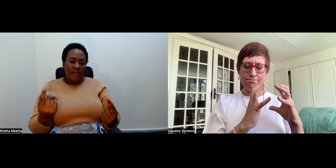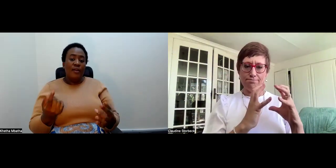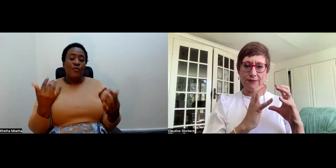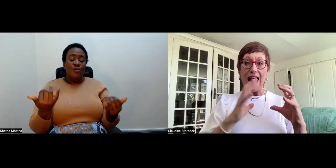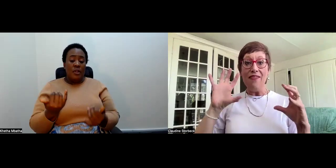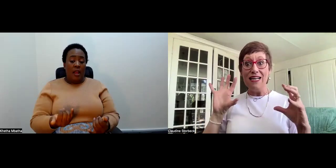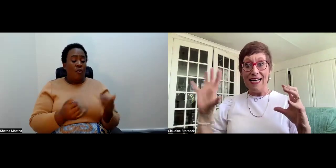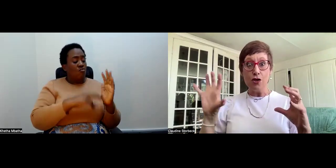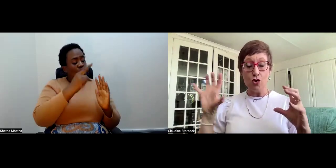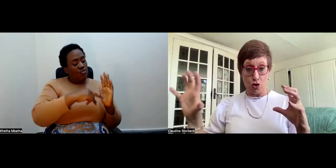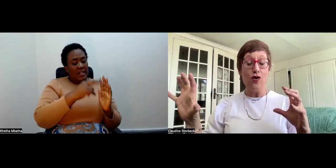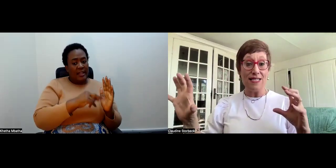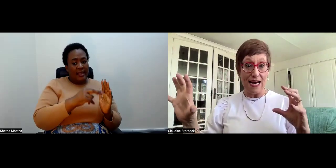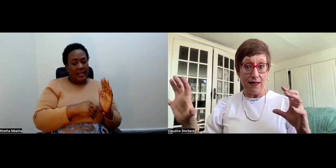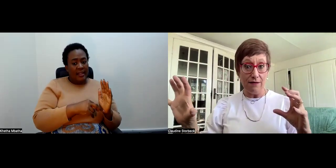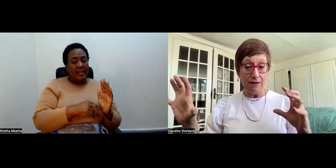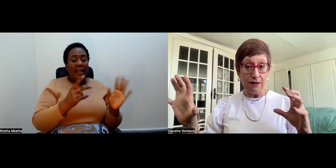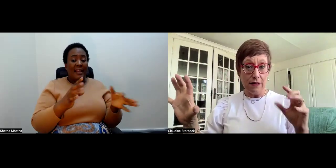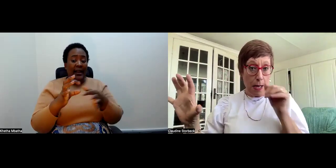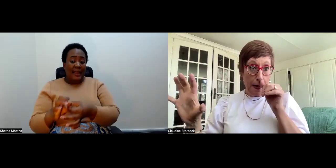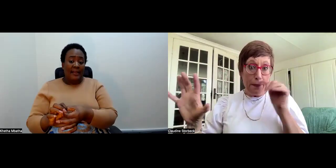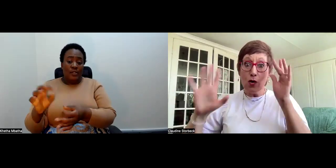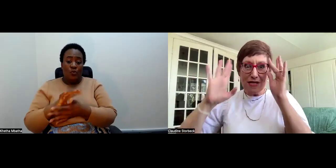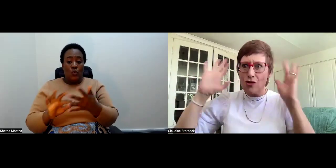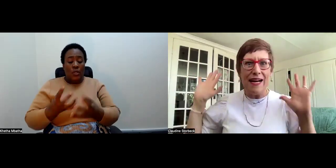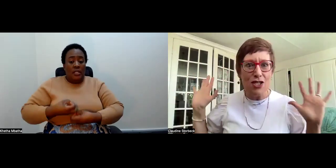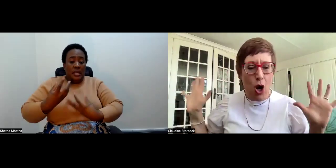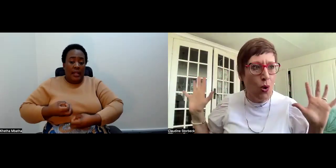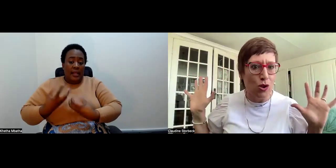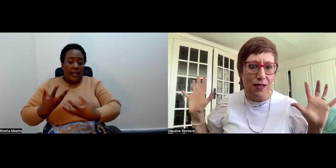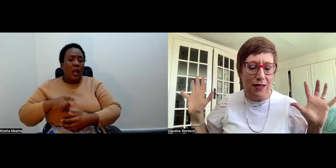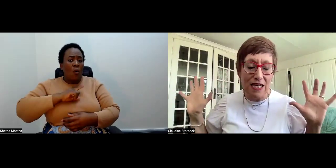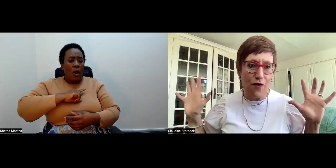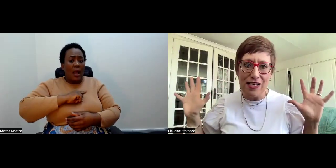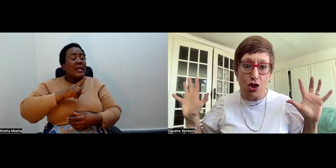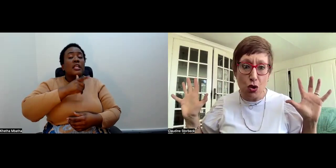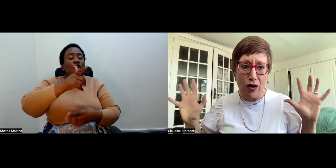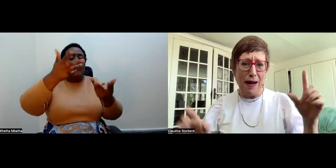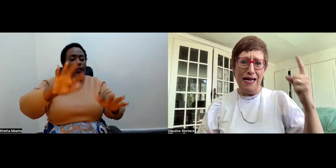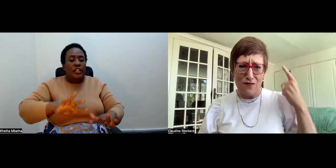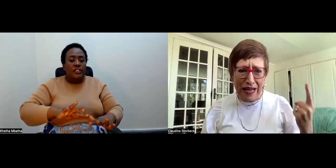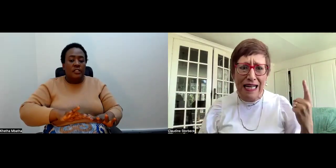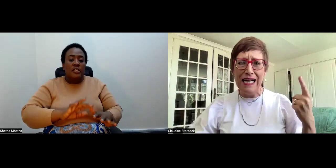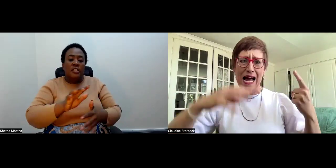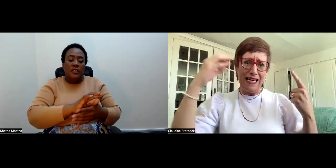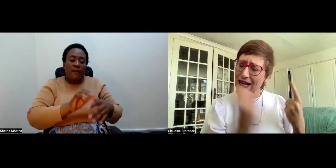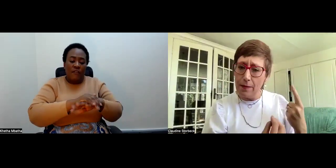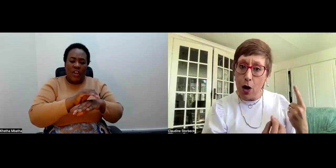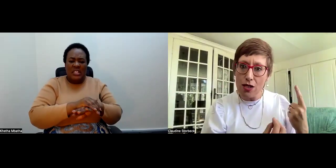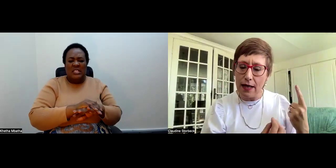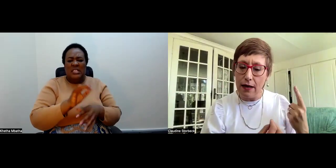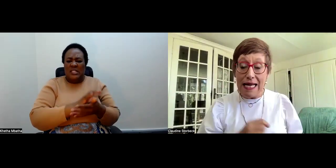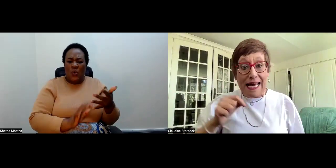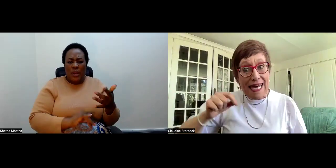reading and the link to storytelling, because he's already told his friends the story about his finger and getting